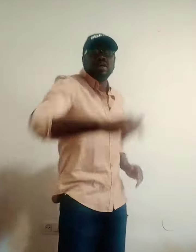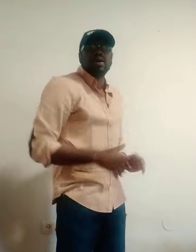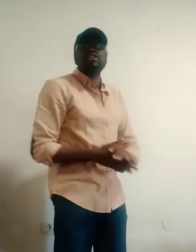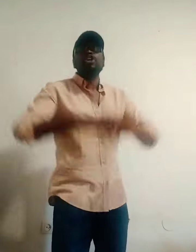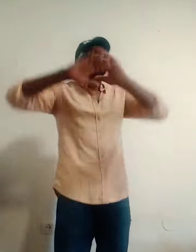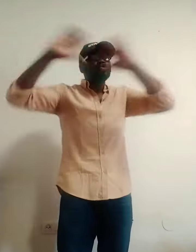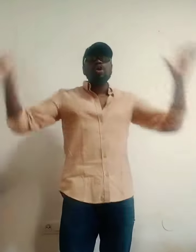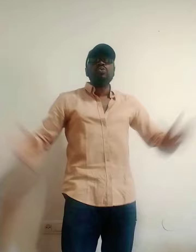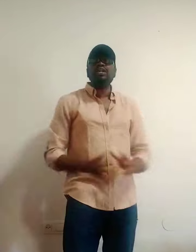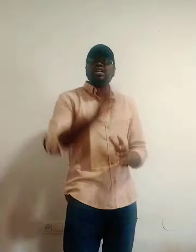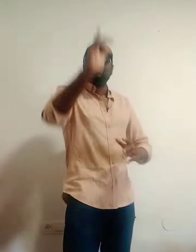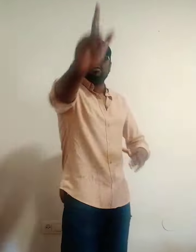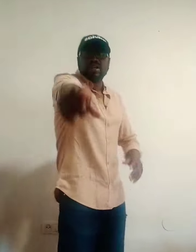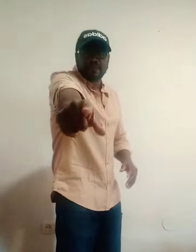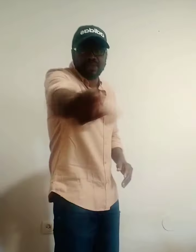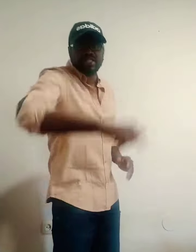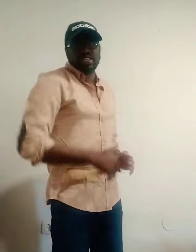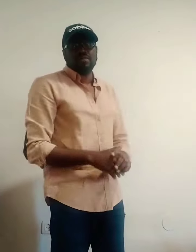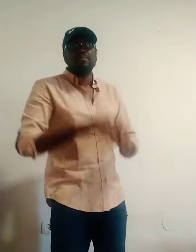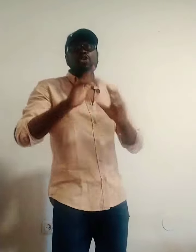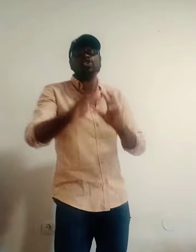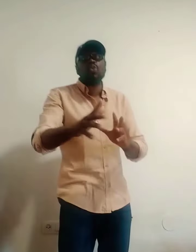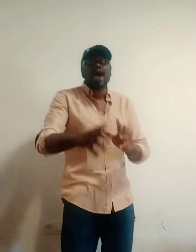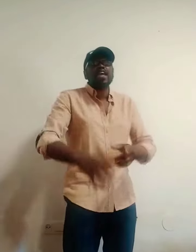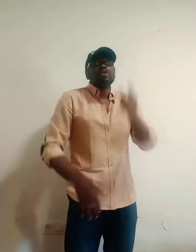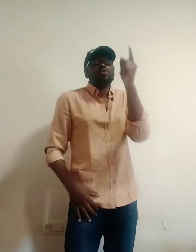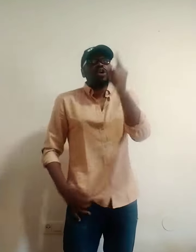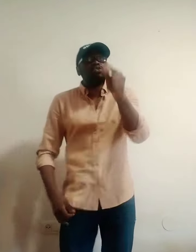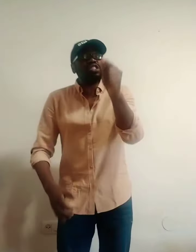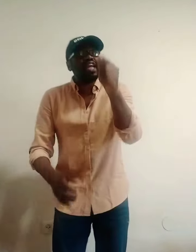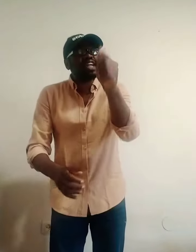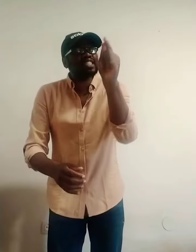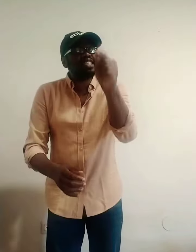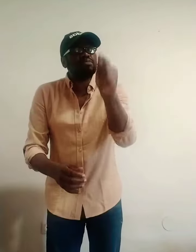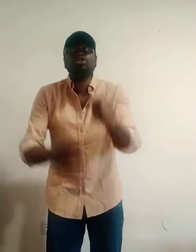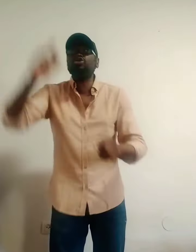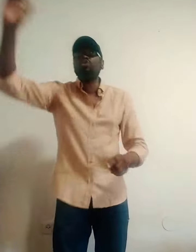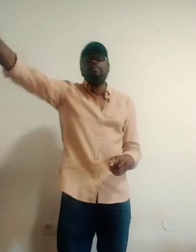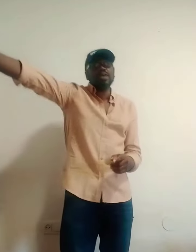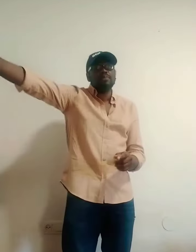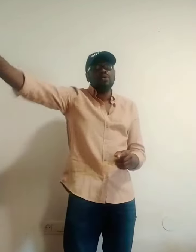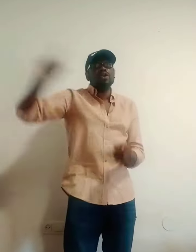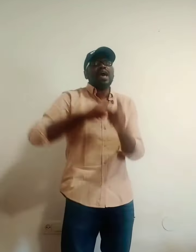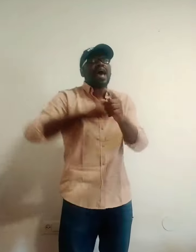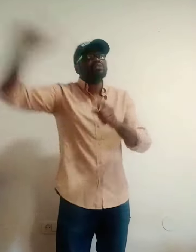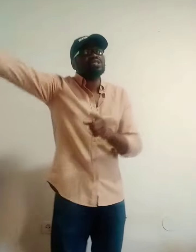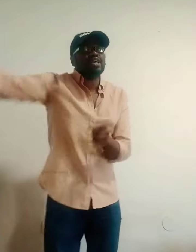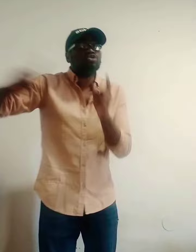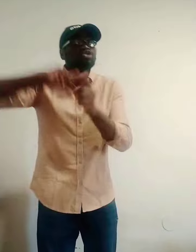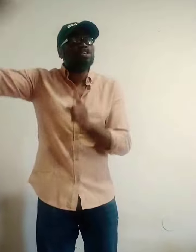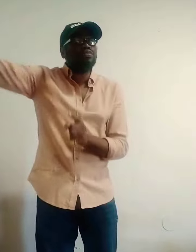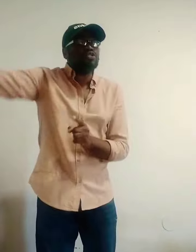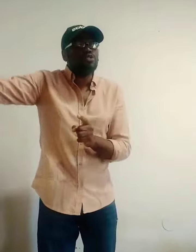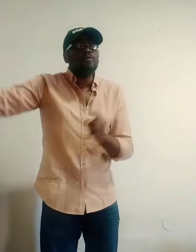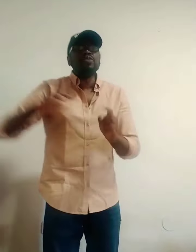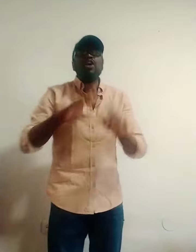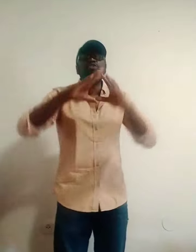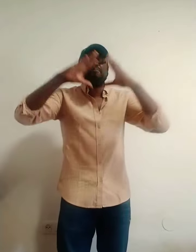on that marriage. Do not quickly give up on that business. Because why? When you take that same issue to people outside to judge for you, they're going to